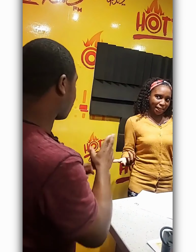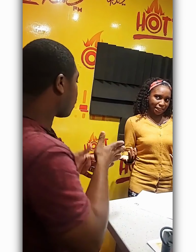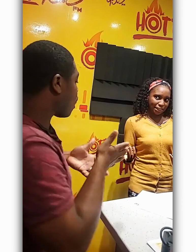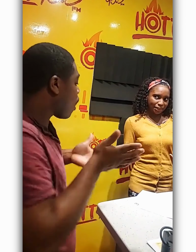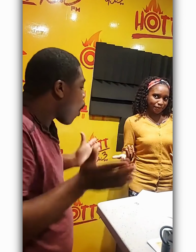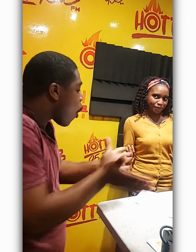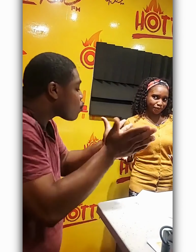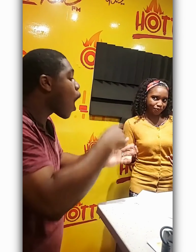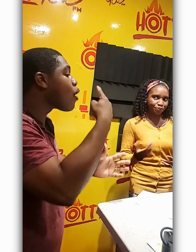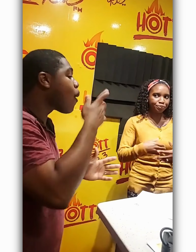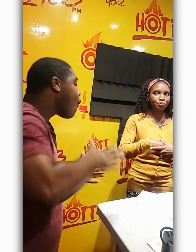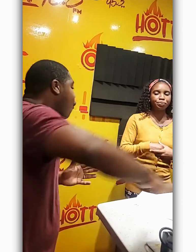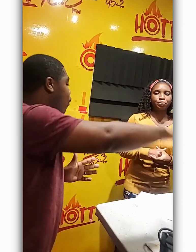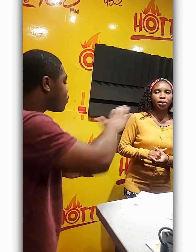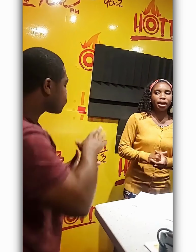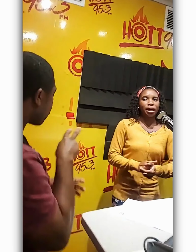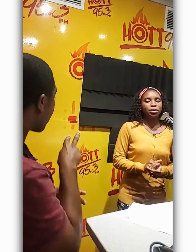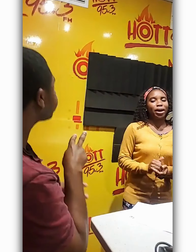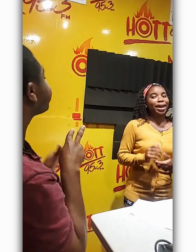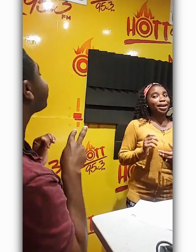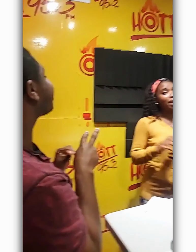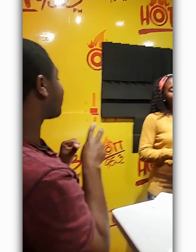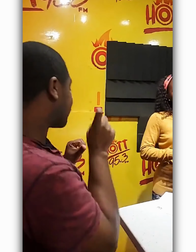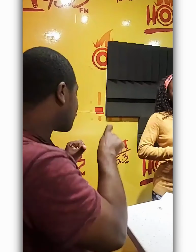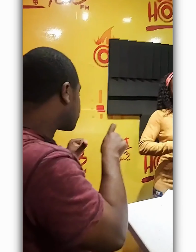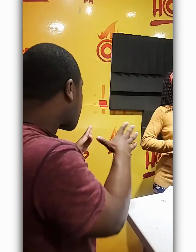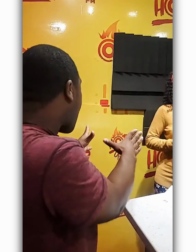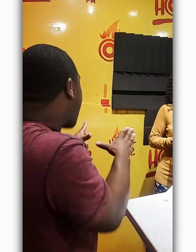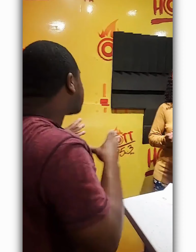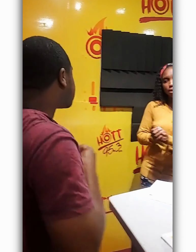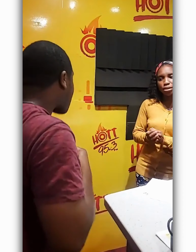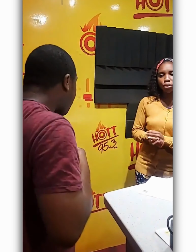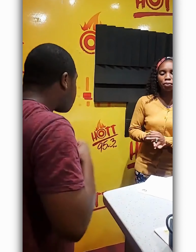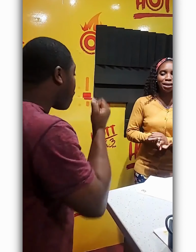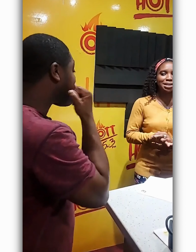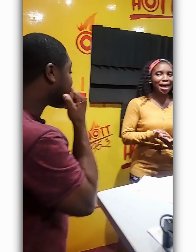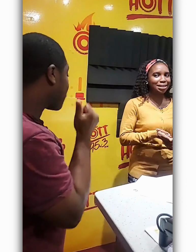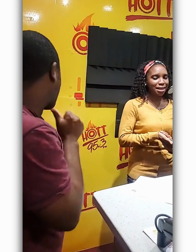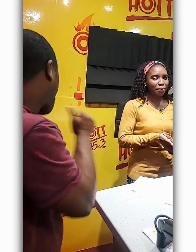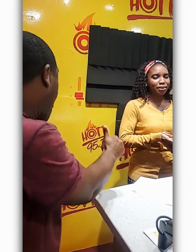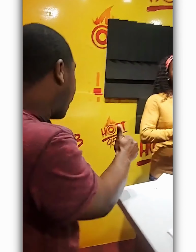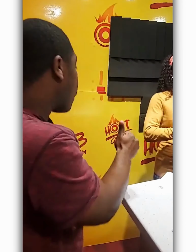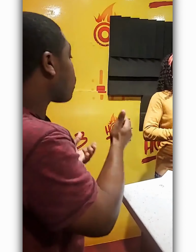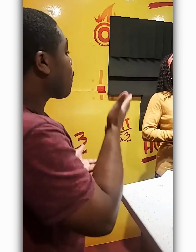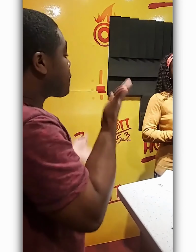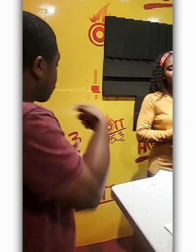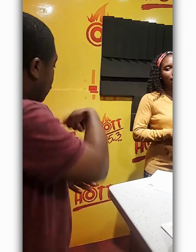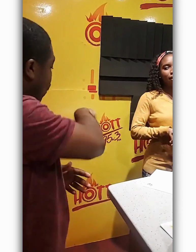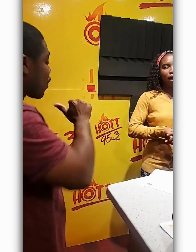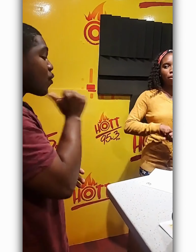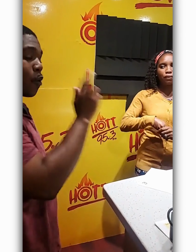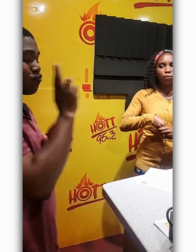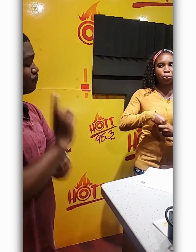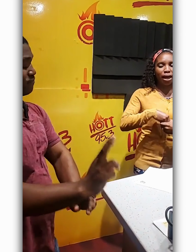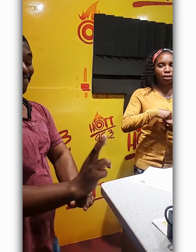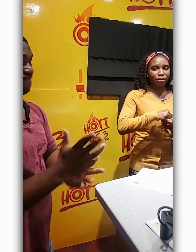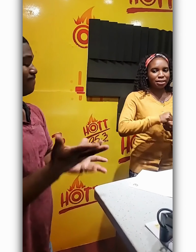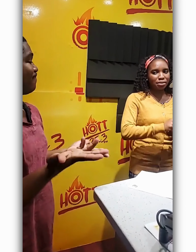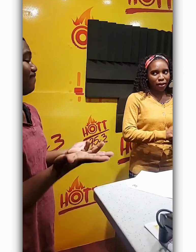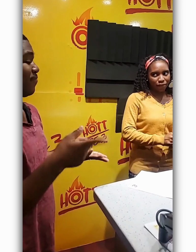blind. So I encourage all persons to please accept these terms that we view as